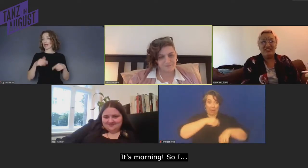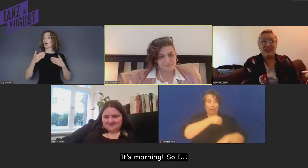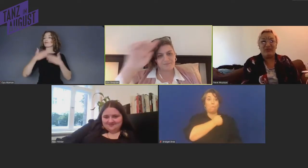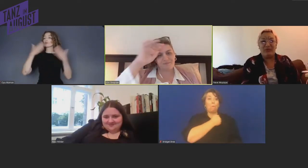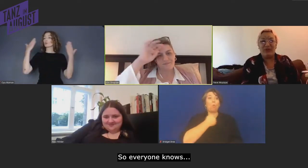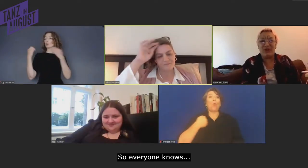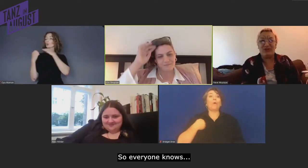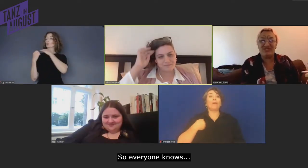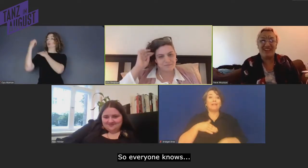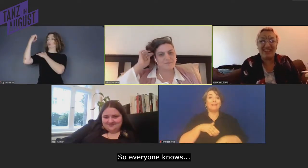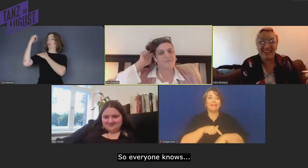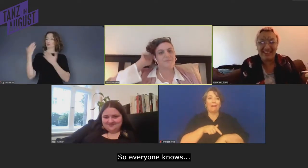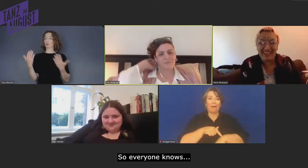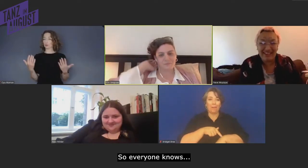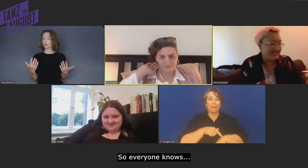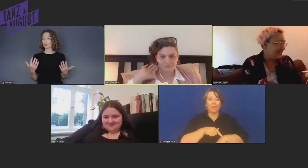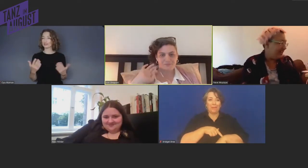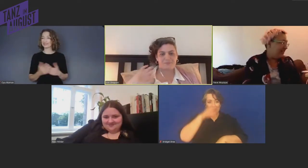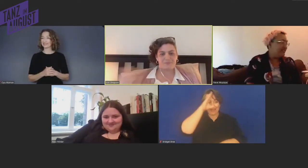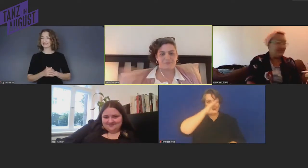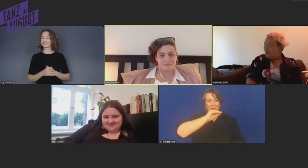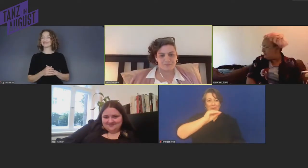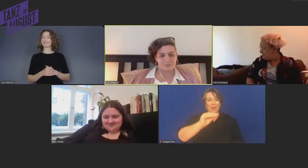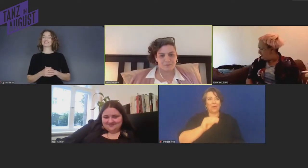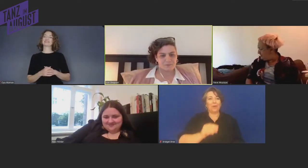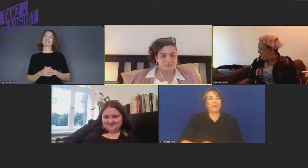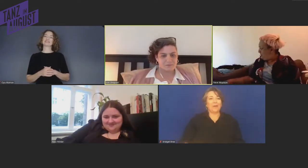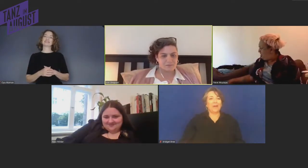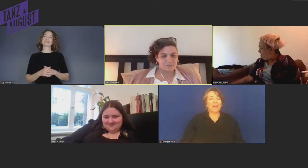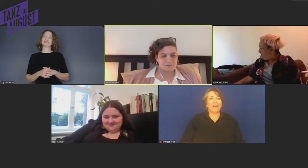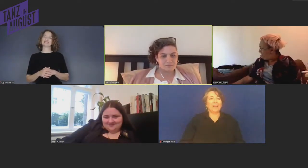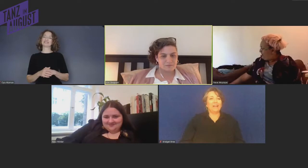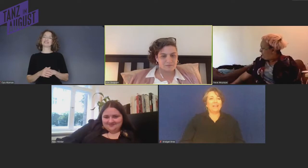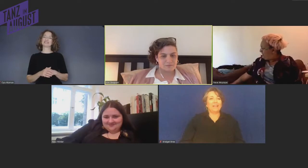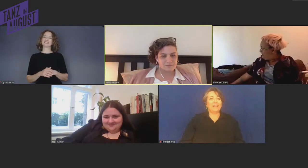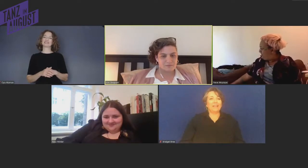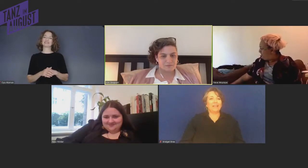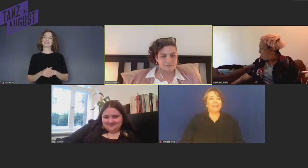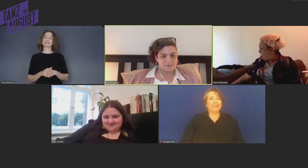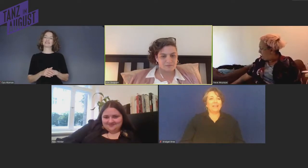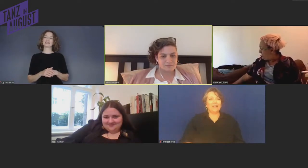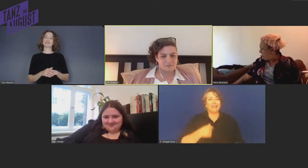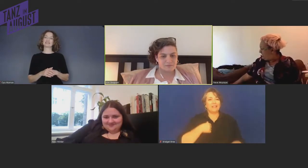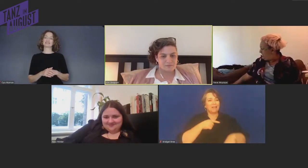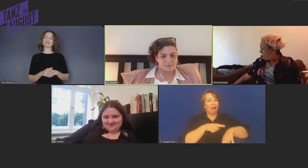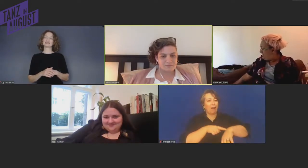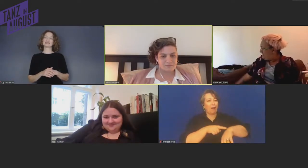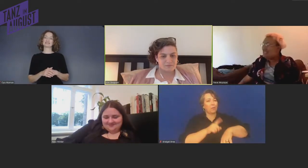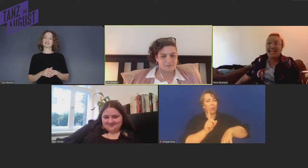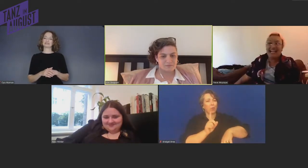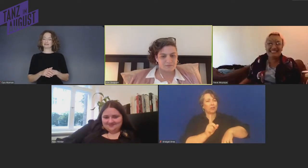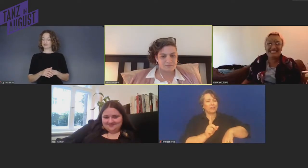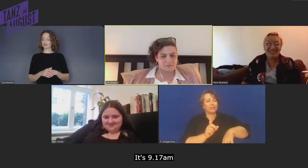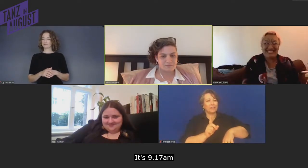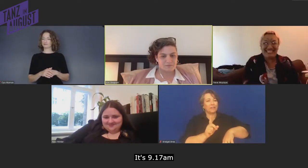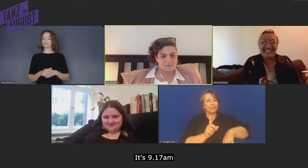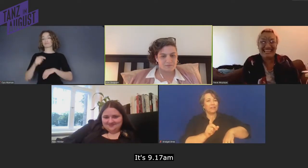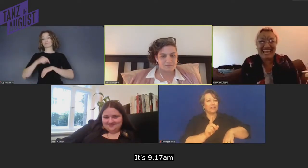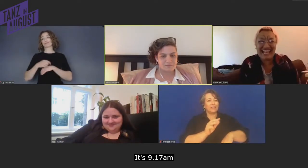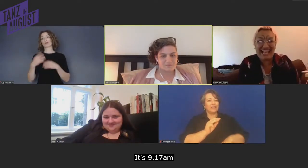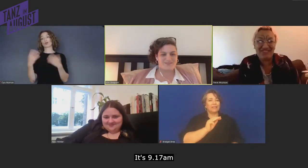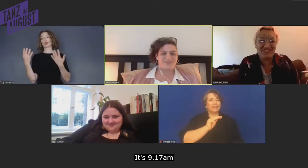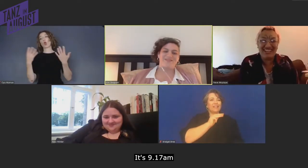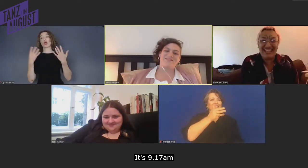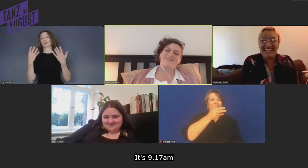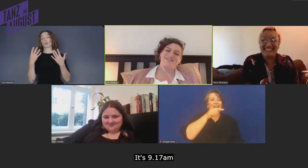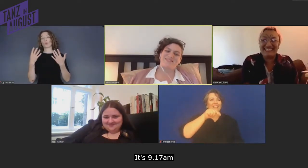so everyone knows it's whatever's minute is 9:17